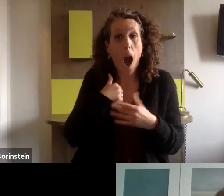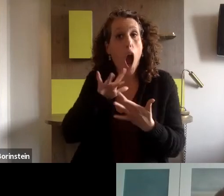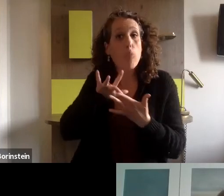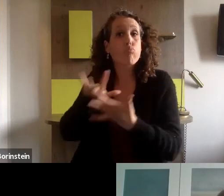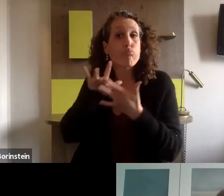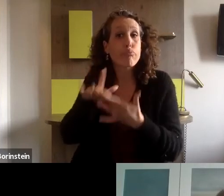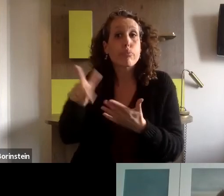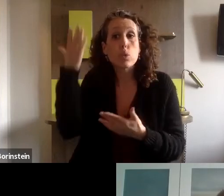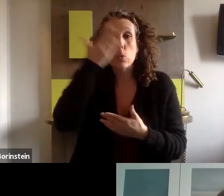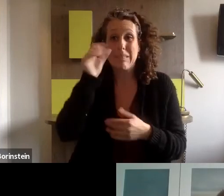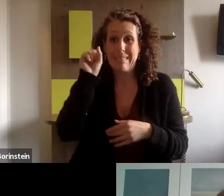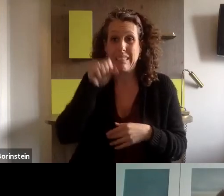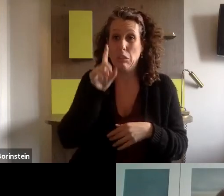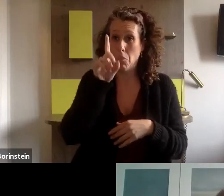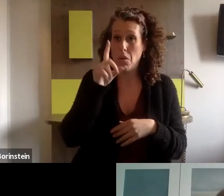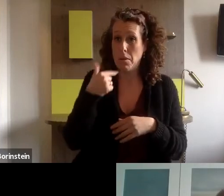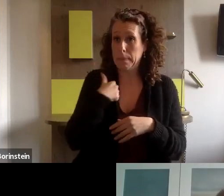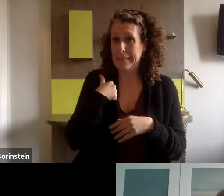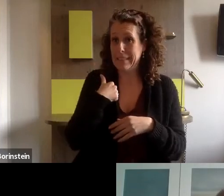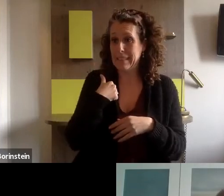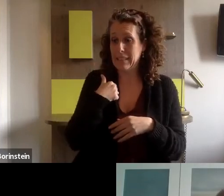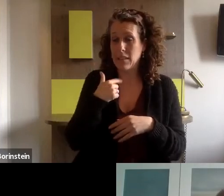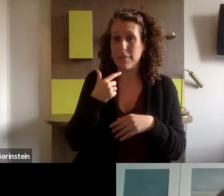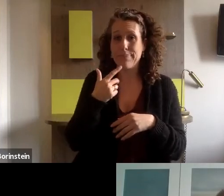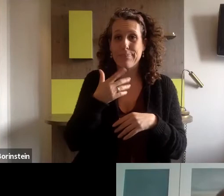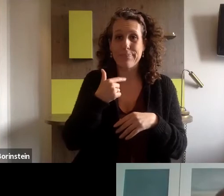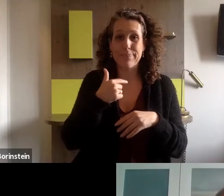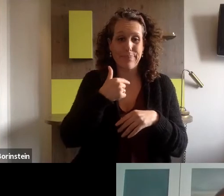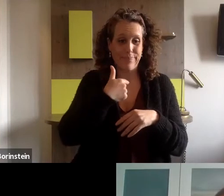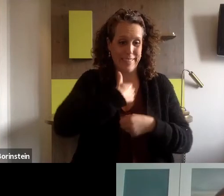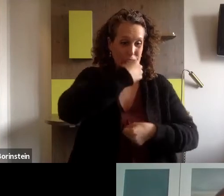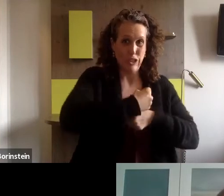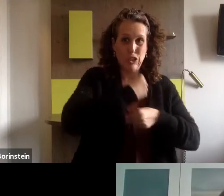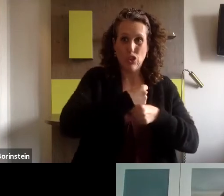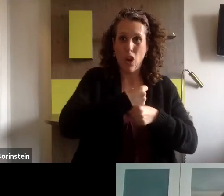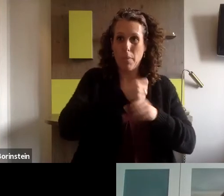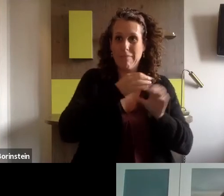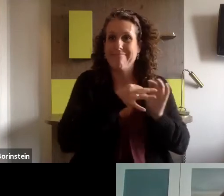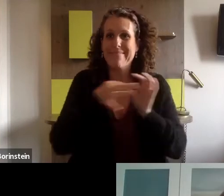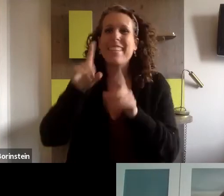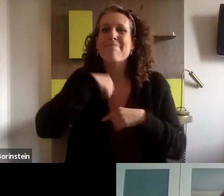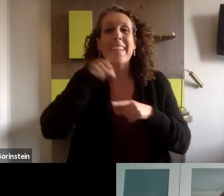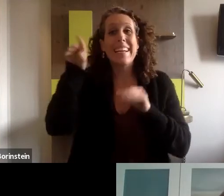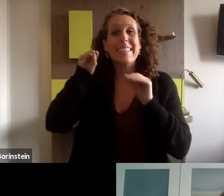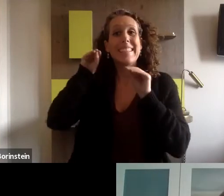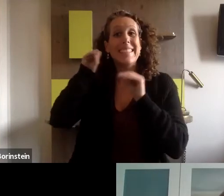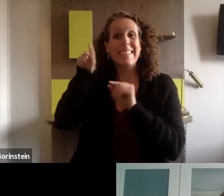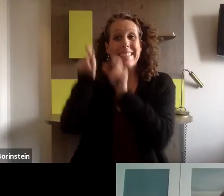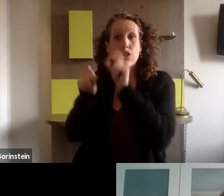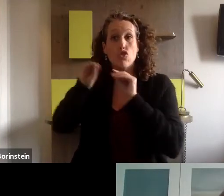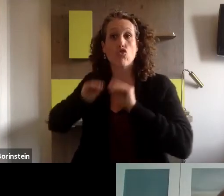not professionally linked to the schools. I'm not involved into teacher training, so I don't know all the